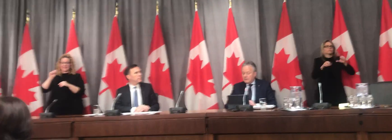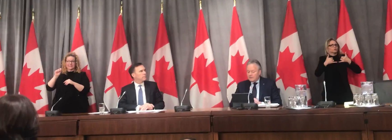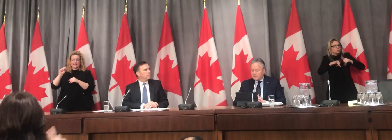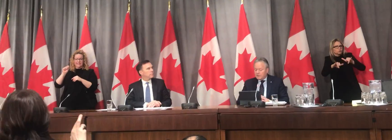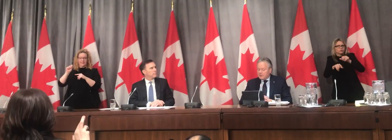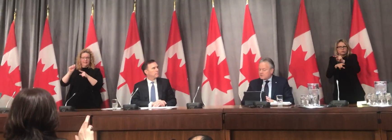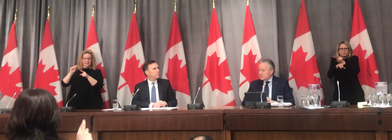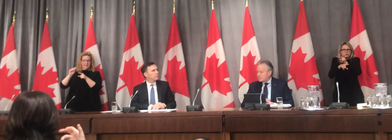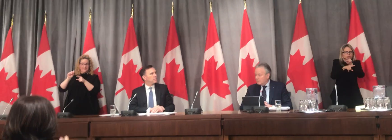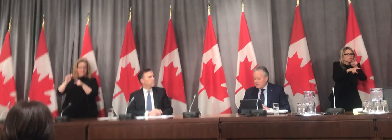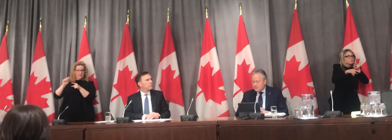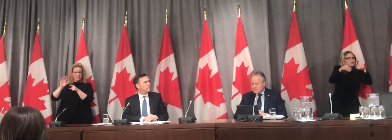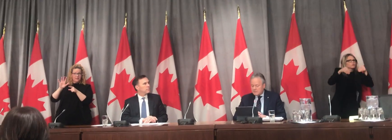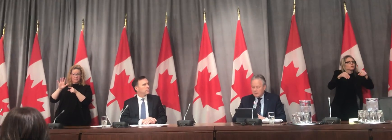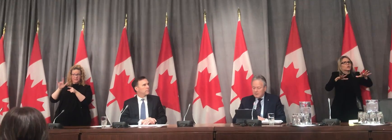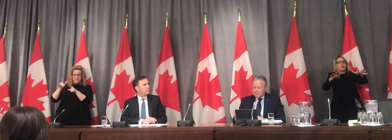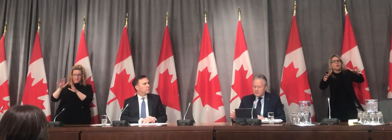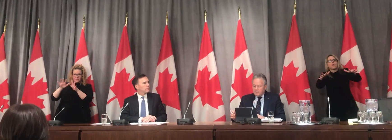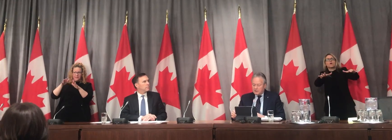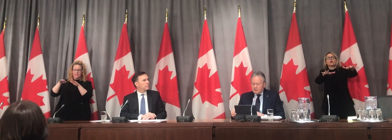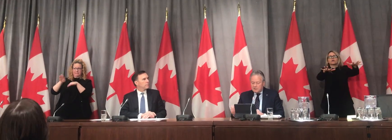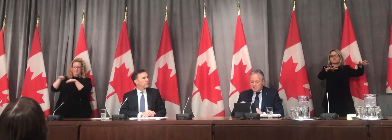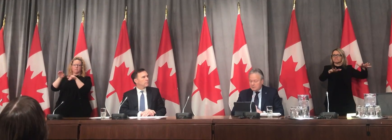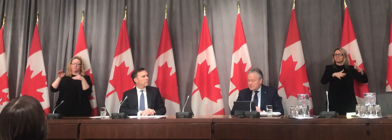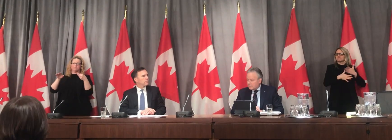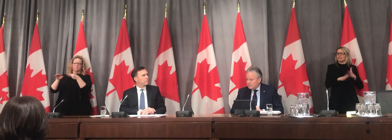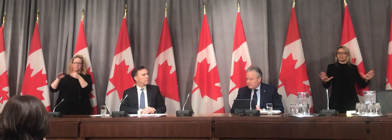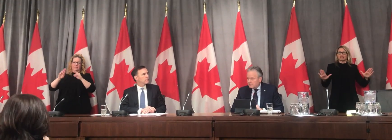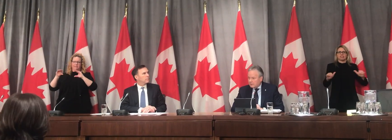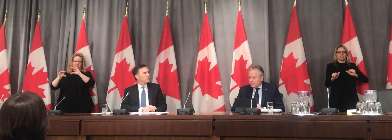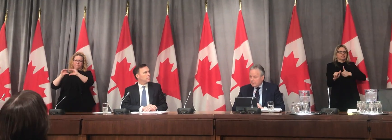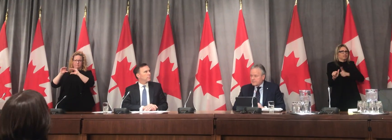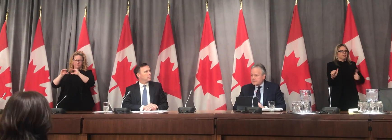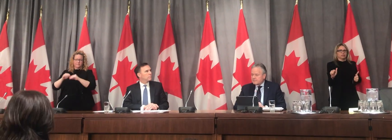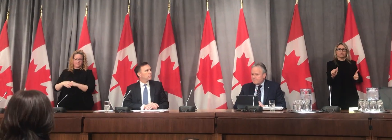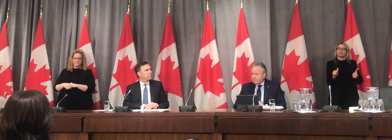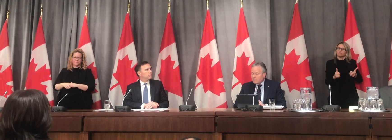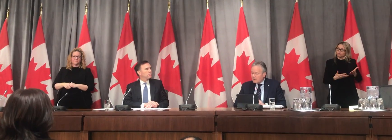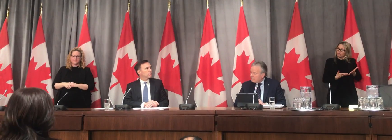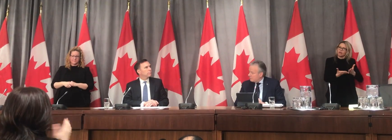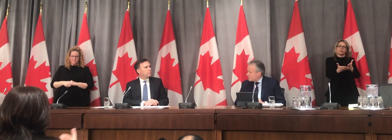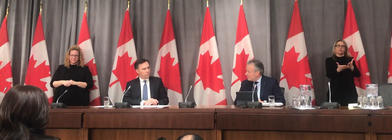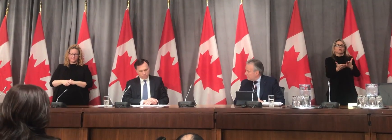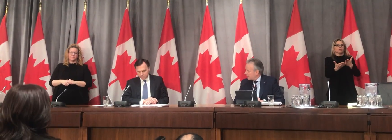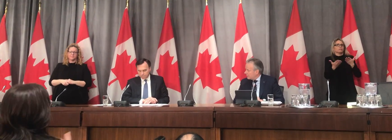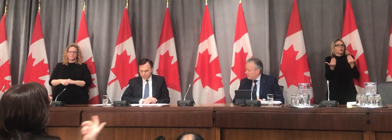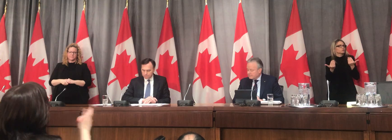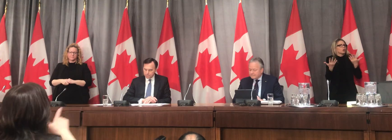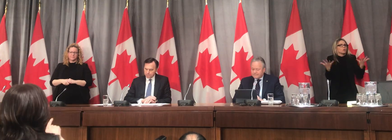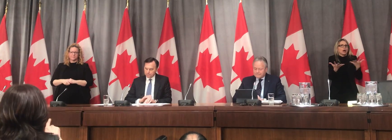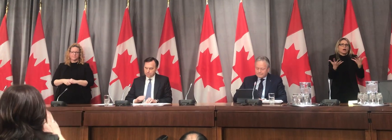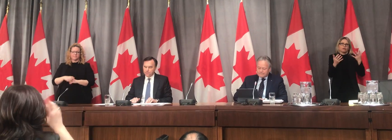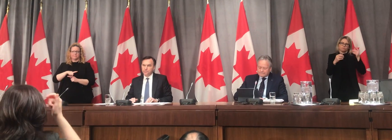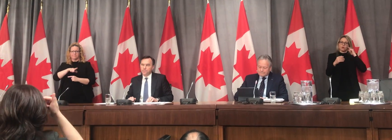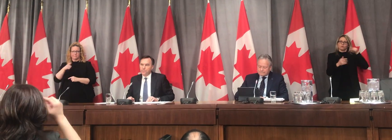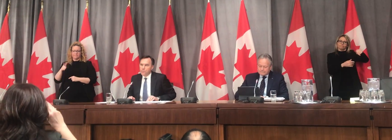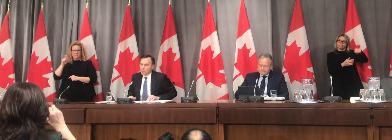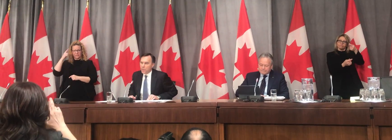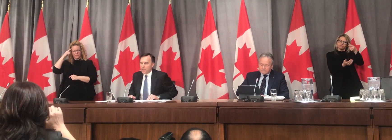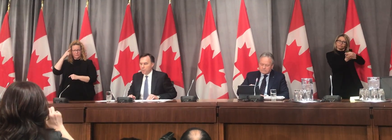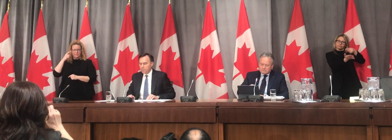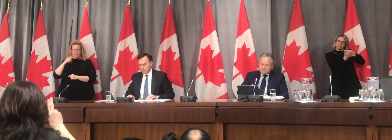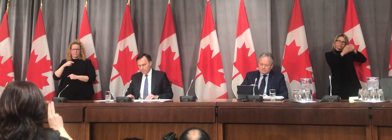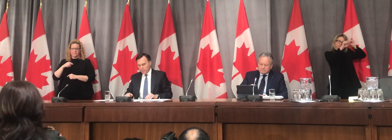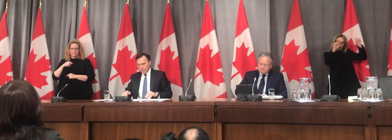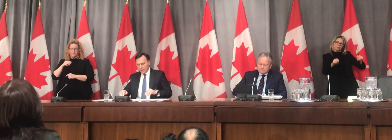liquidity the financial system needs so that it can continue to serve Canadians. Minister, back to you.